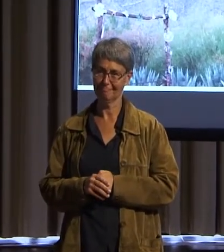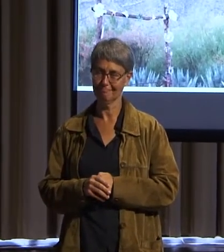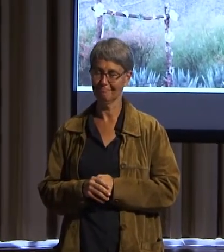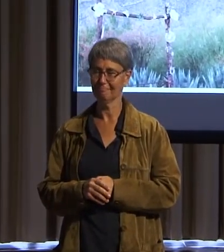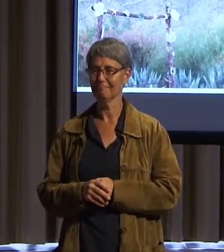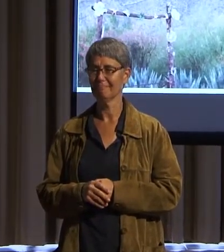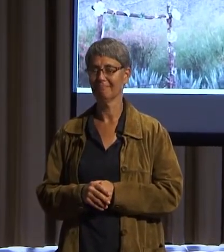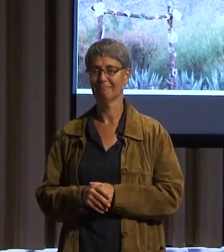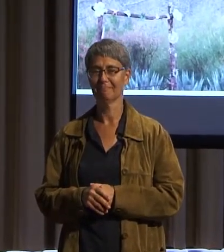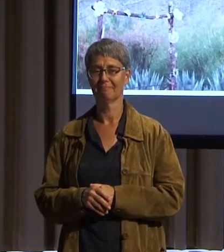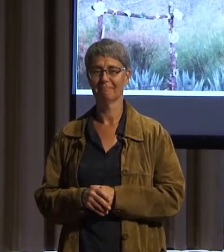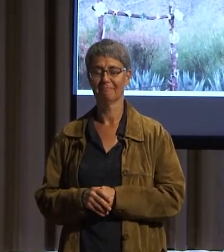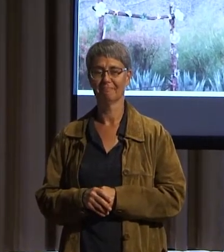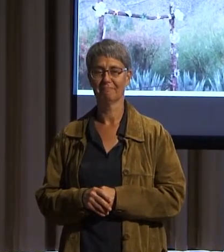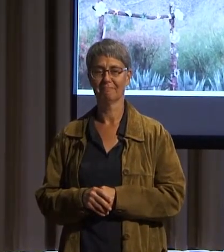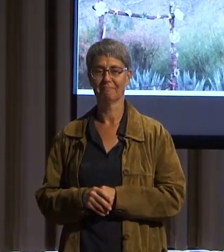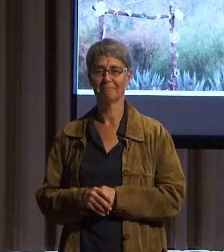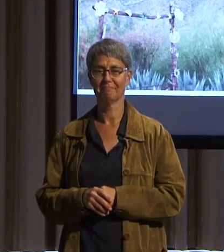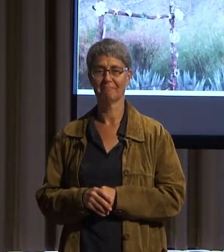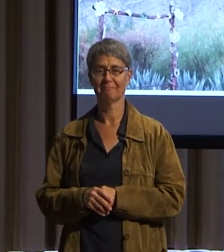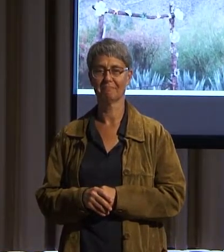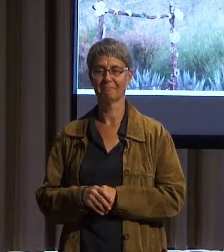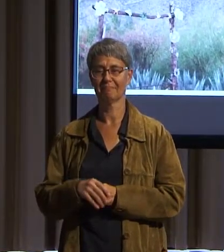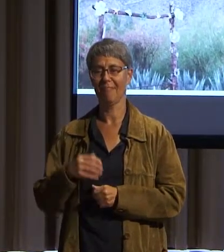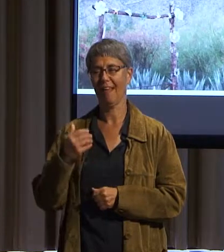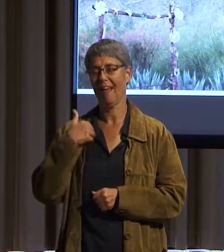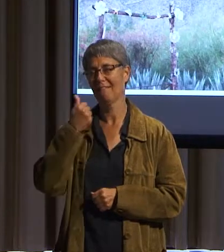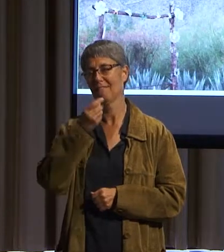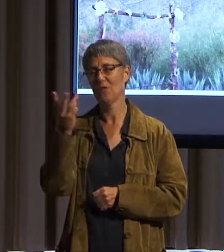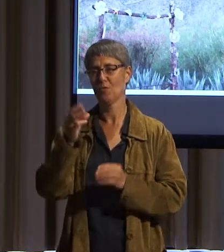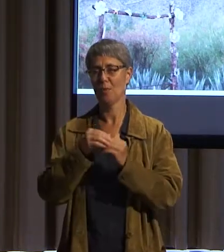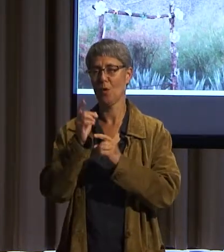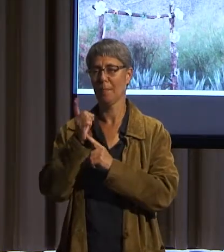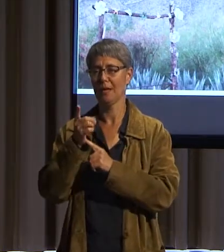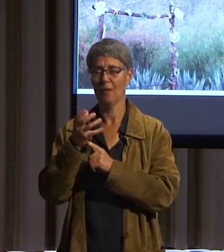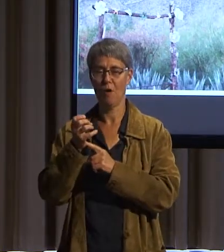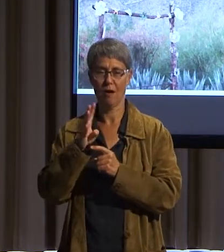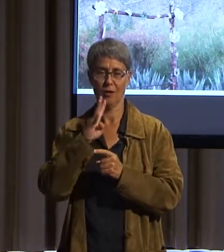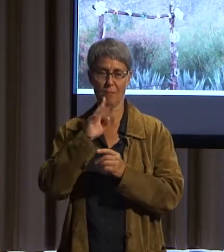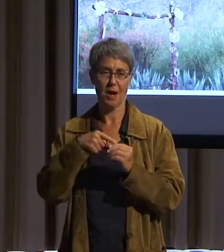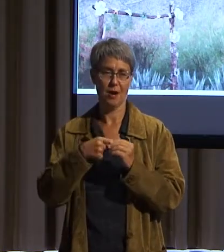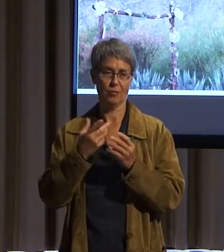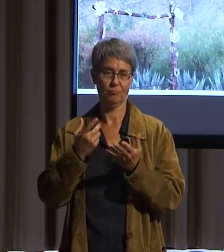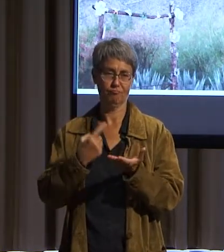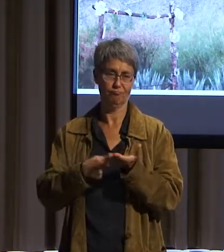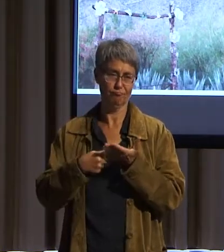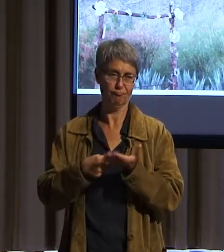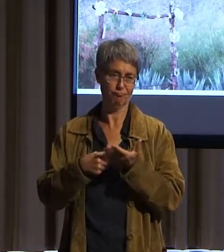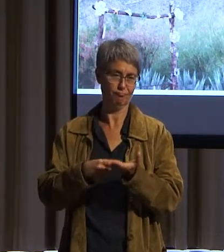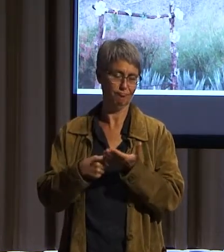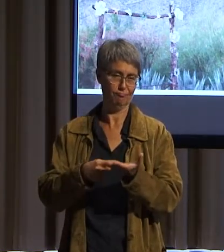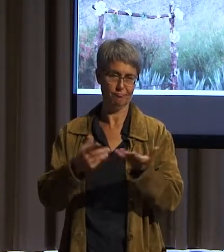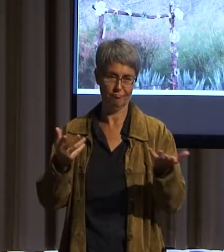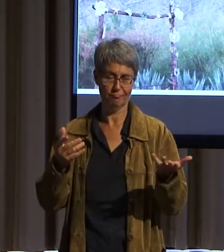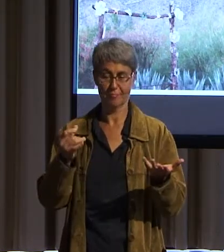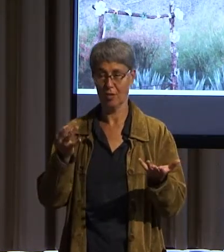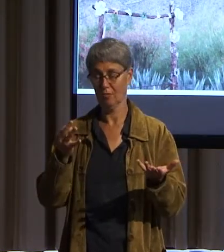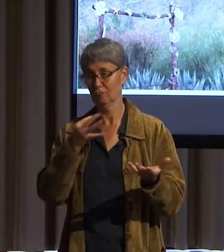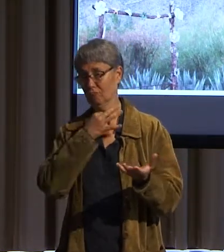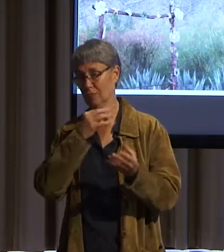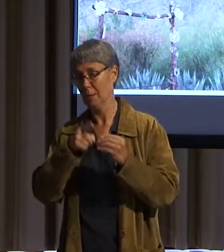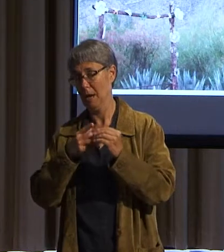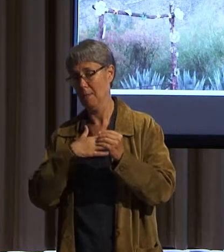Great, so I wanted to open it up. We have a few more minutes. I wanted to open up for questions. And if you're interested in the book, Sustaining Spirit, if we can go to the